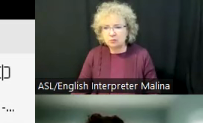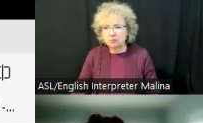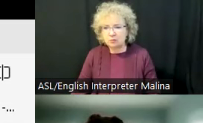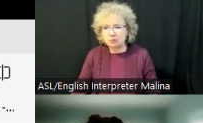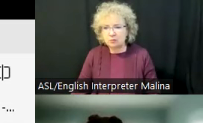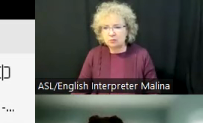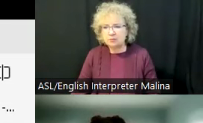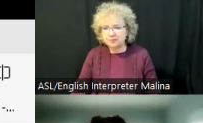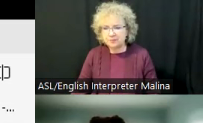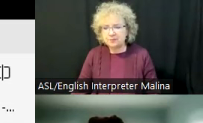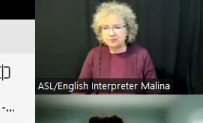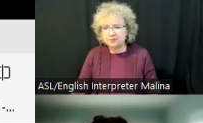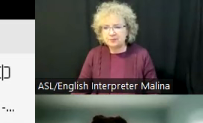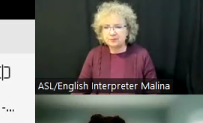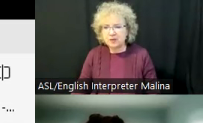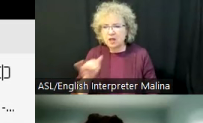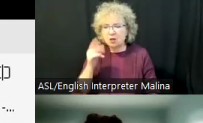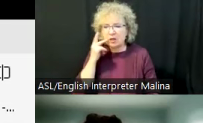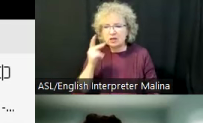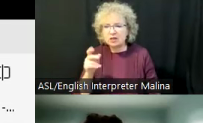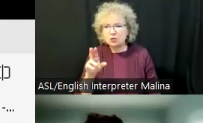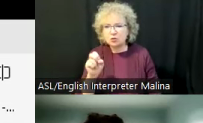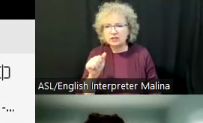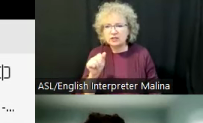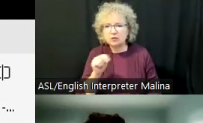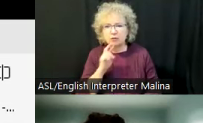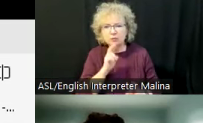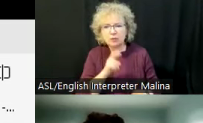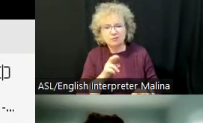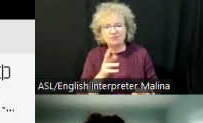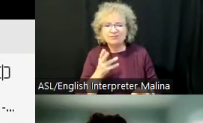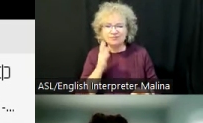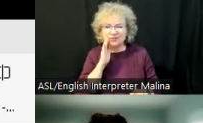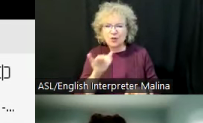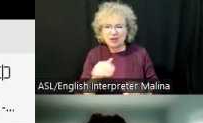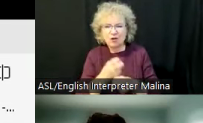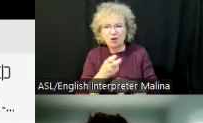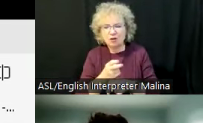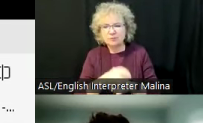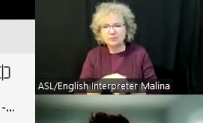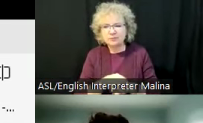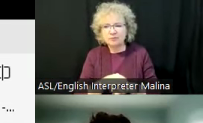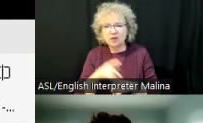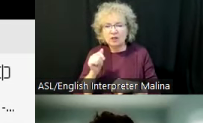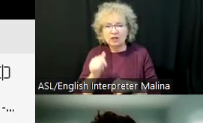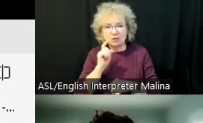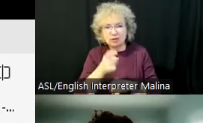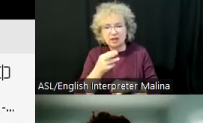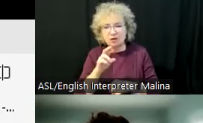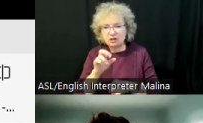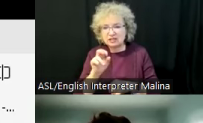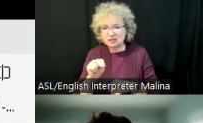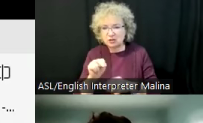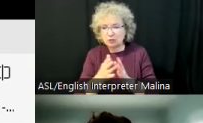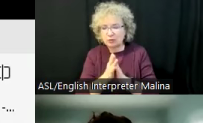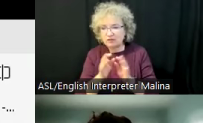Yeah, I'm also seeing Susan's, your response. That's really hard. She can submit an HRSN request form.